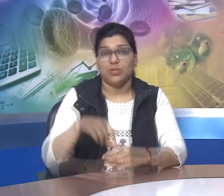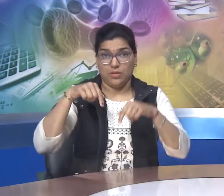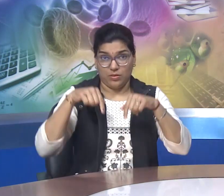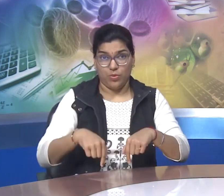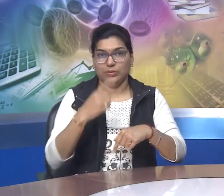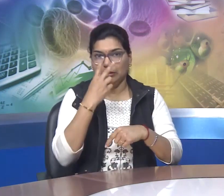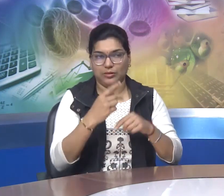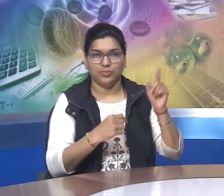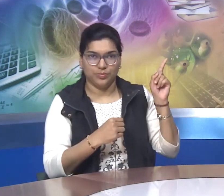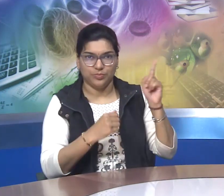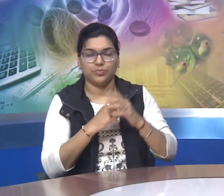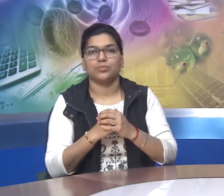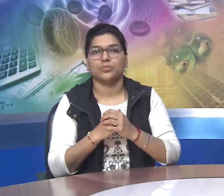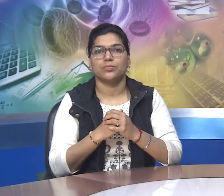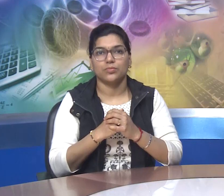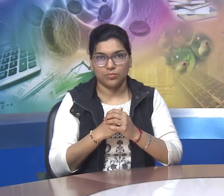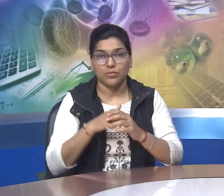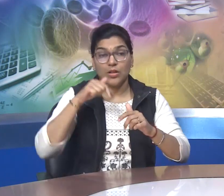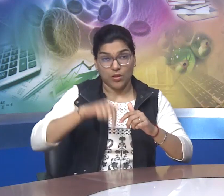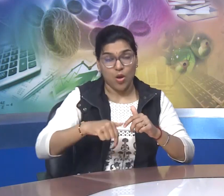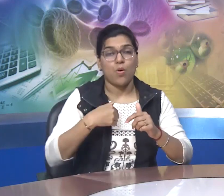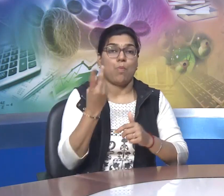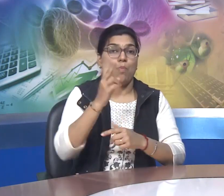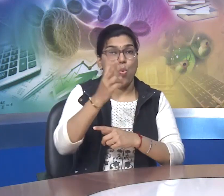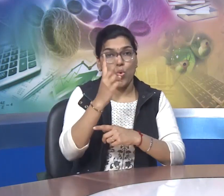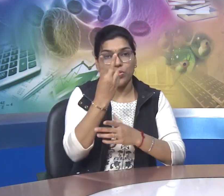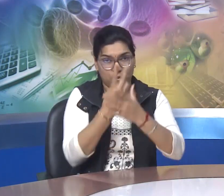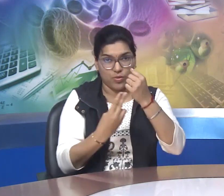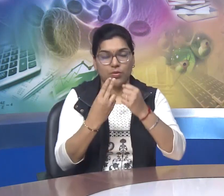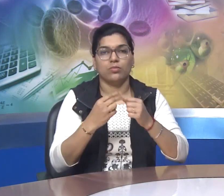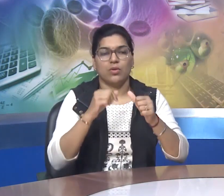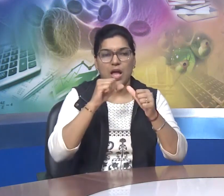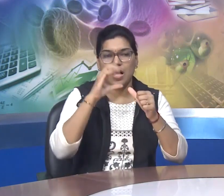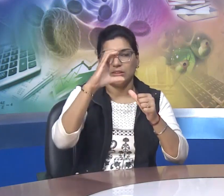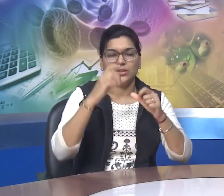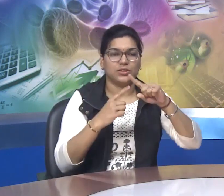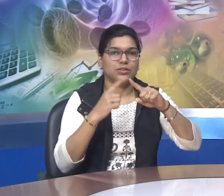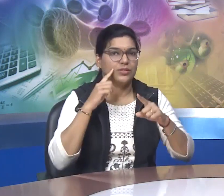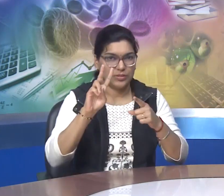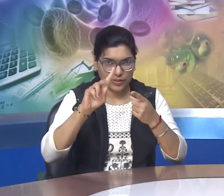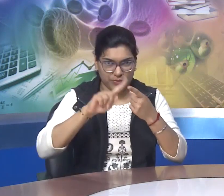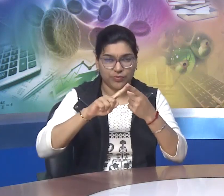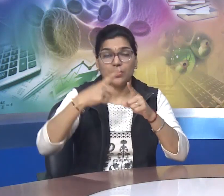We use the active, passive voice to